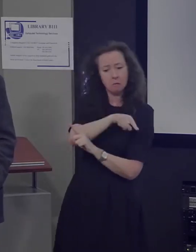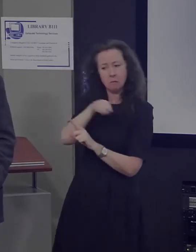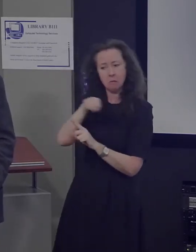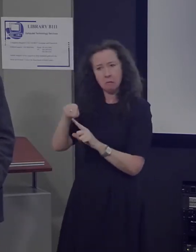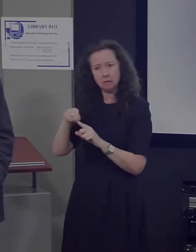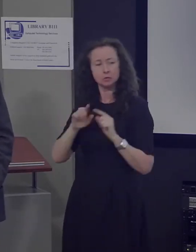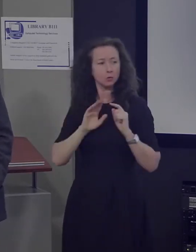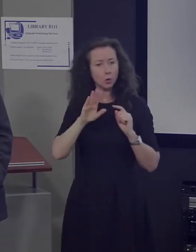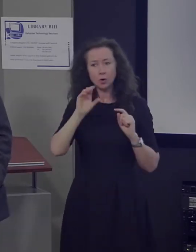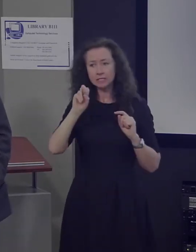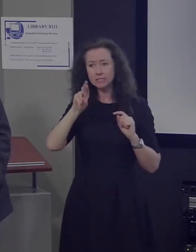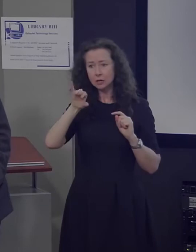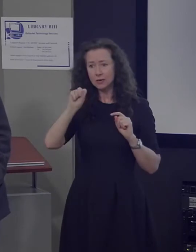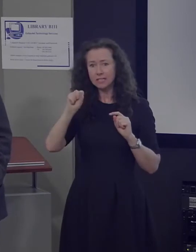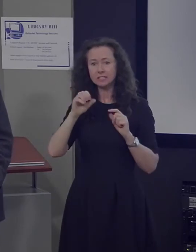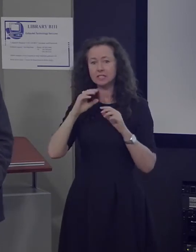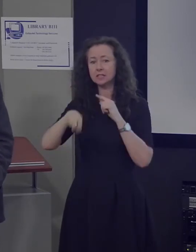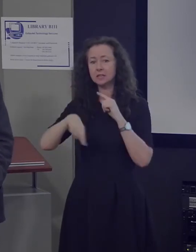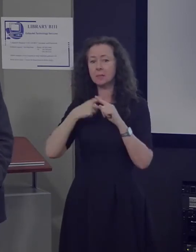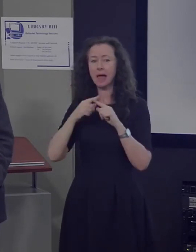in educational science.